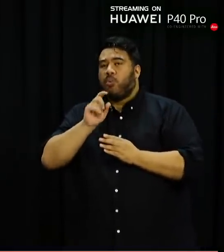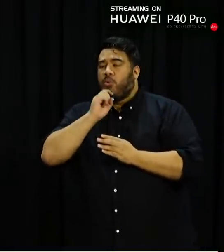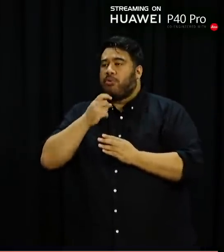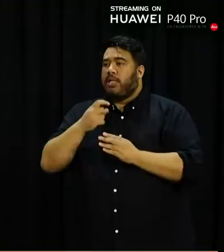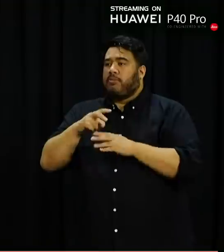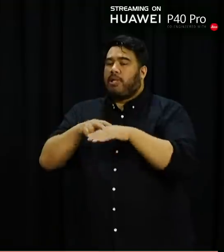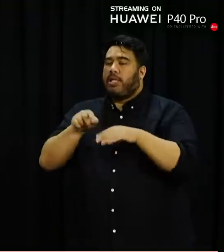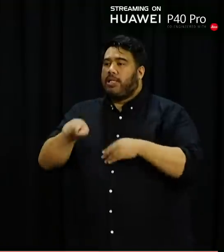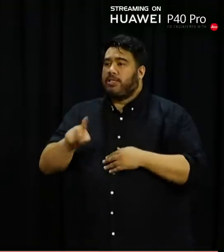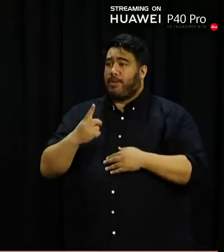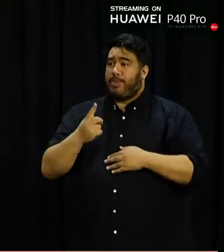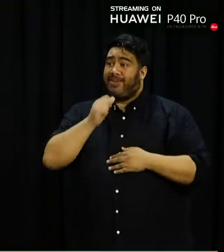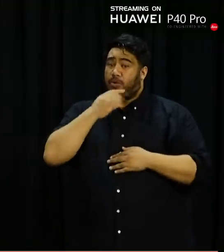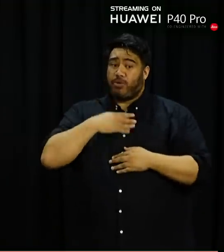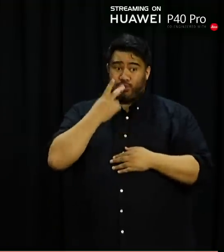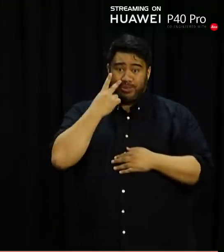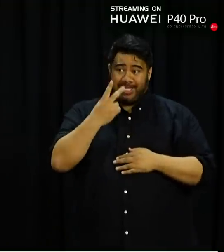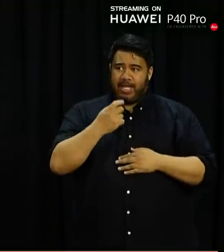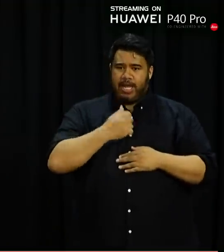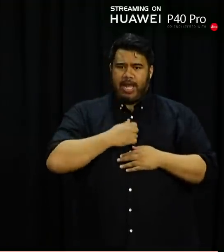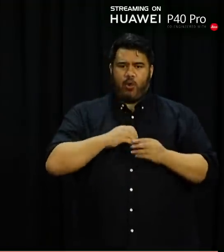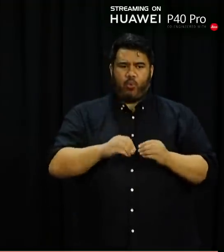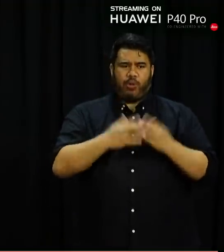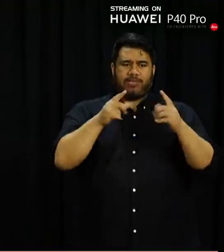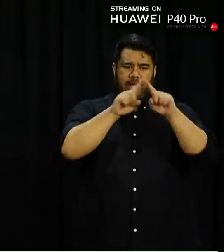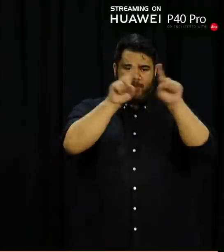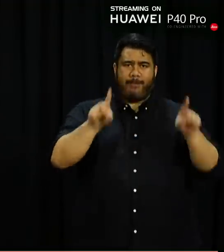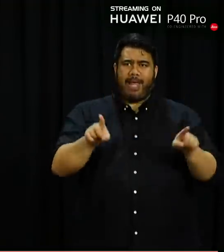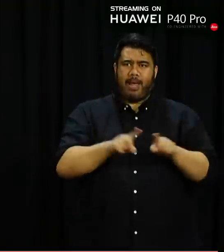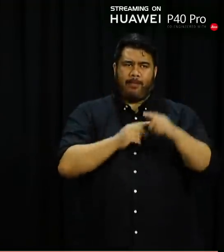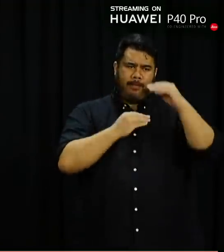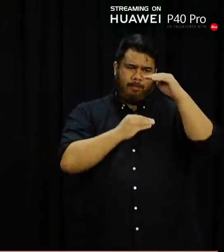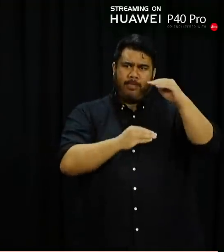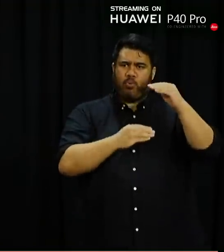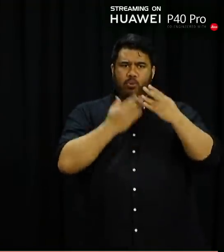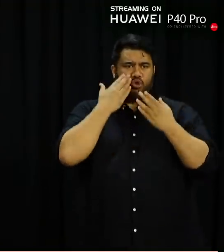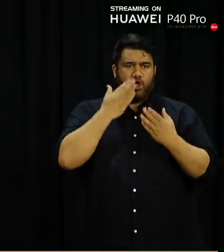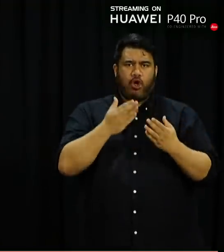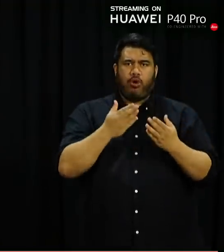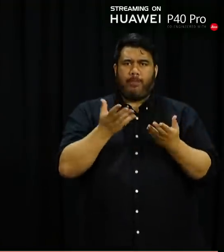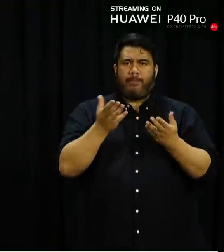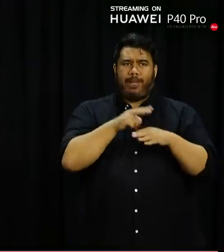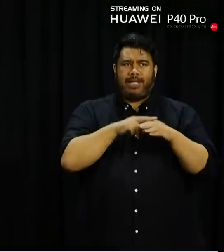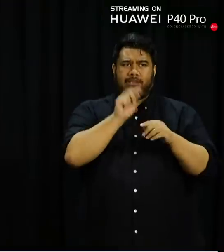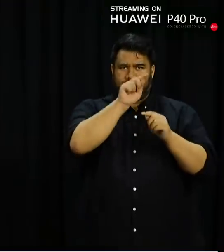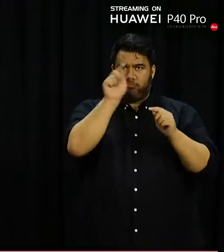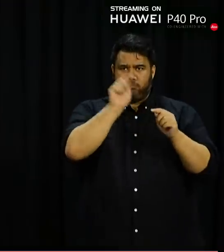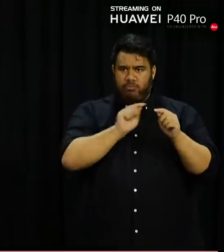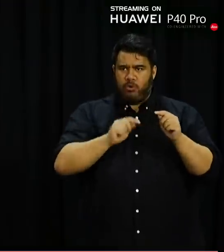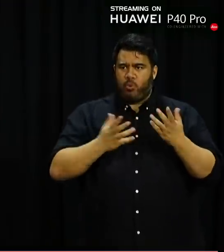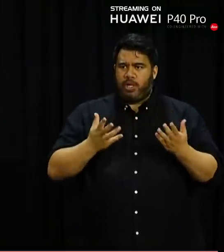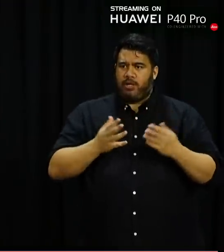uploaded onto the news section of the police website, so you can see where they are. Are you 100% confident that no one can leave